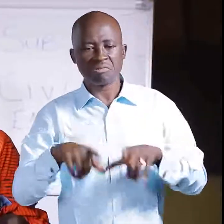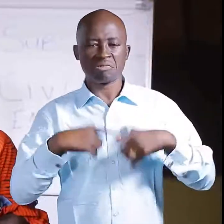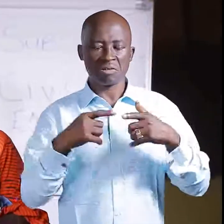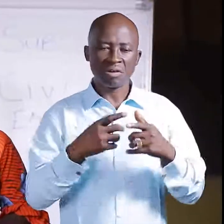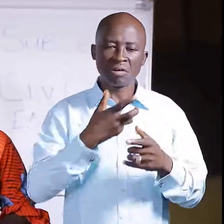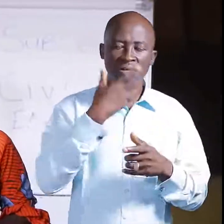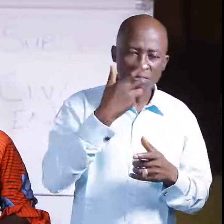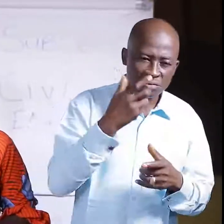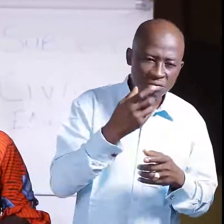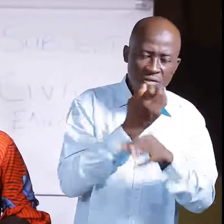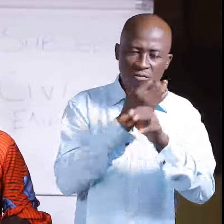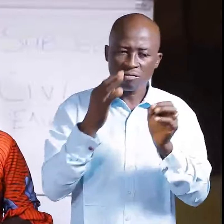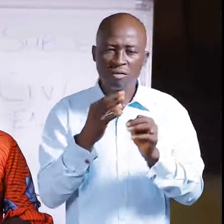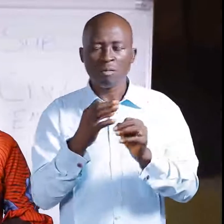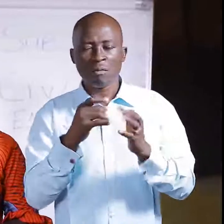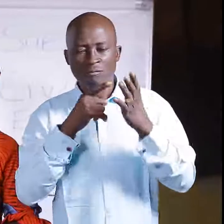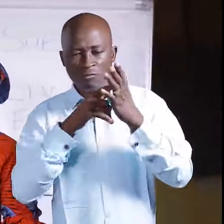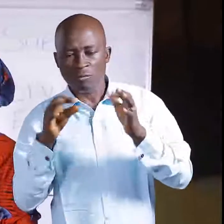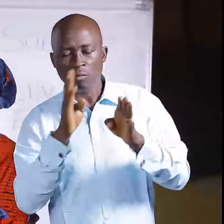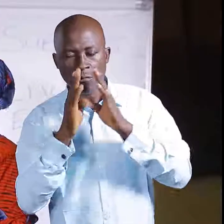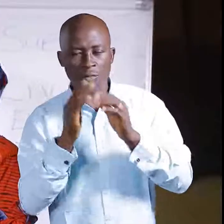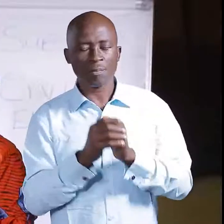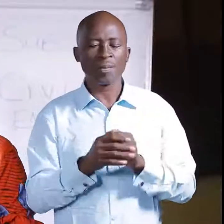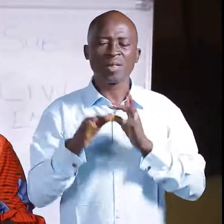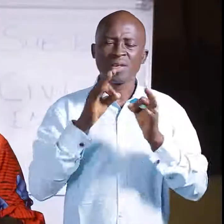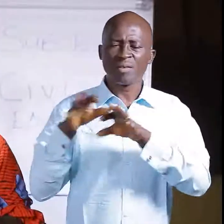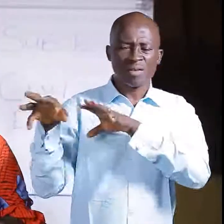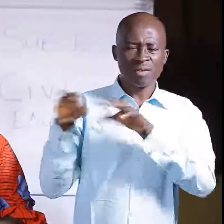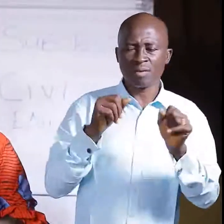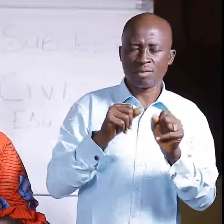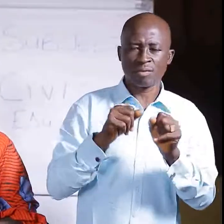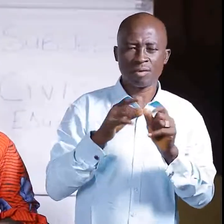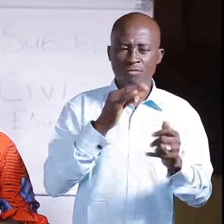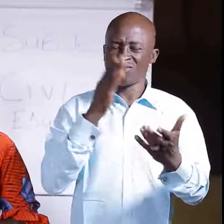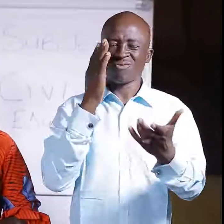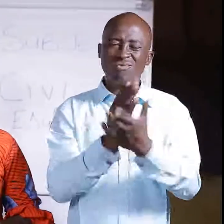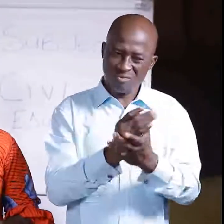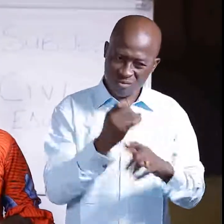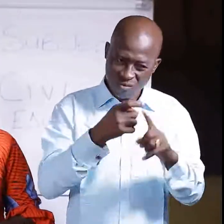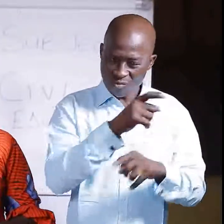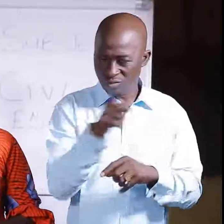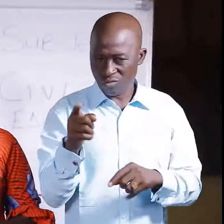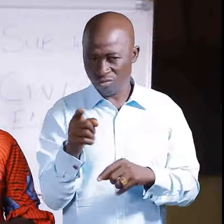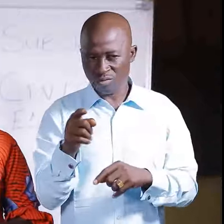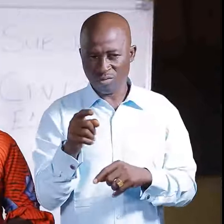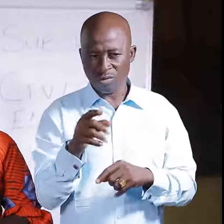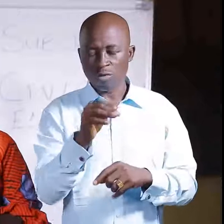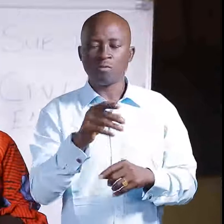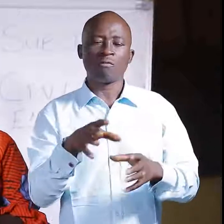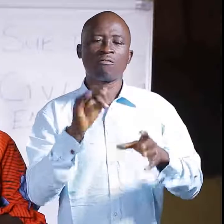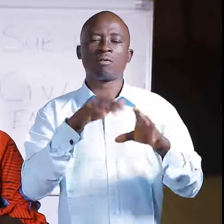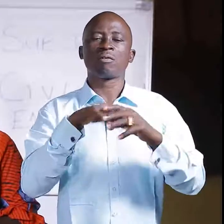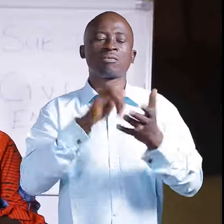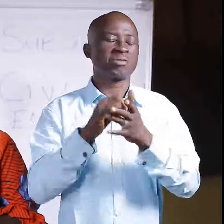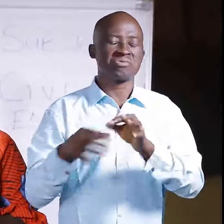speech, freedom of expression, and so on and so forth, if it is taken away from individual, you find out that they will